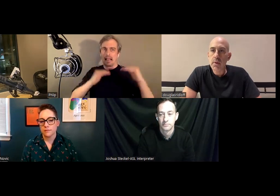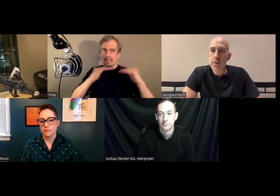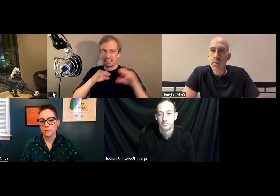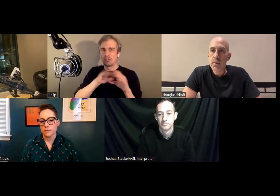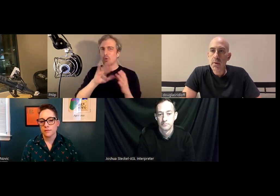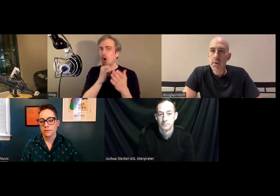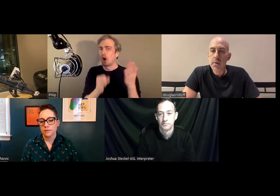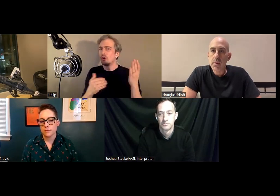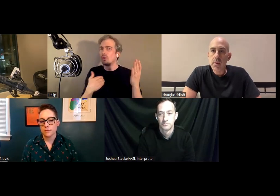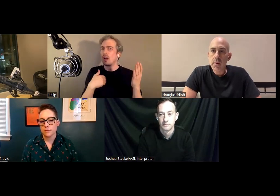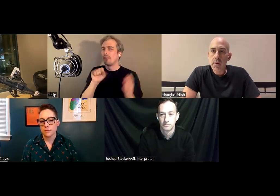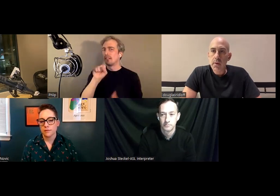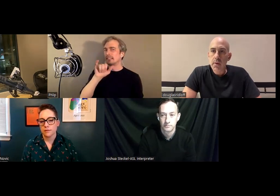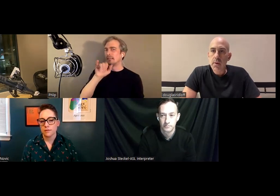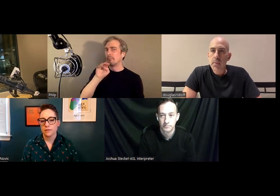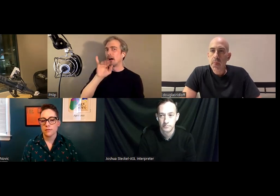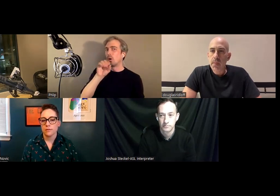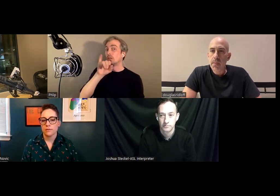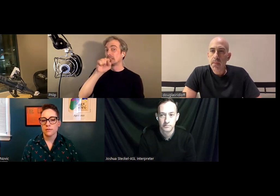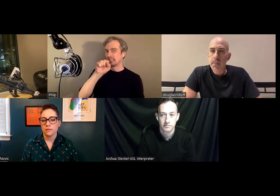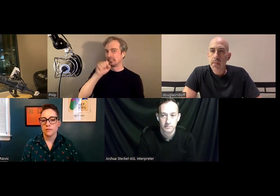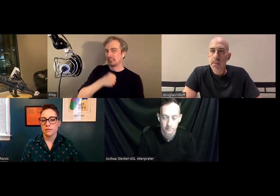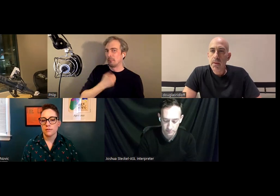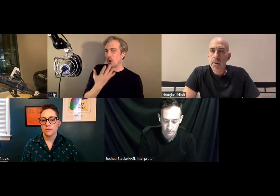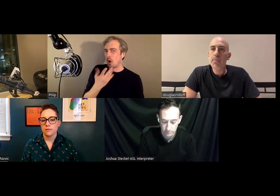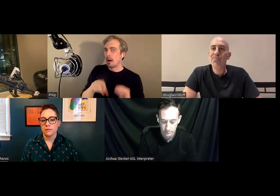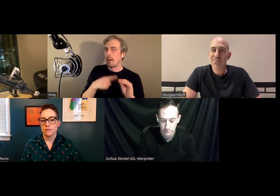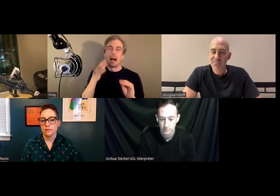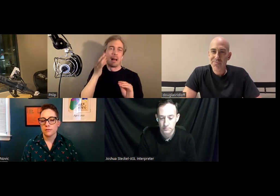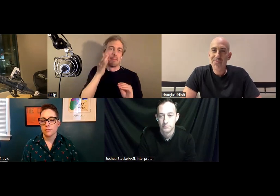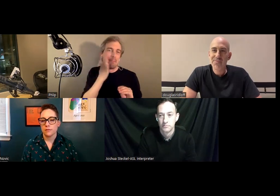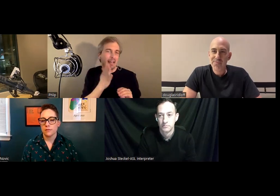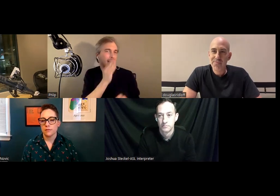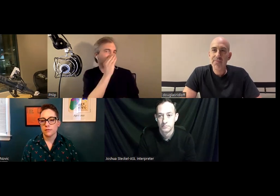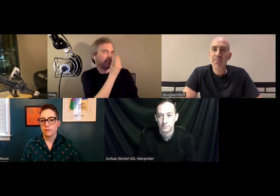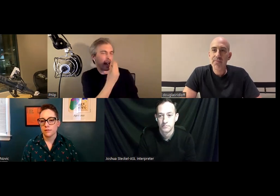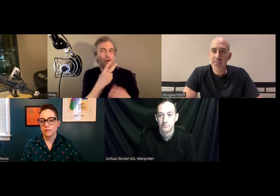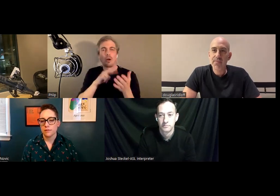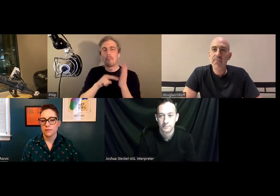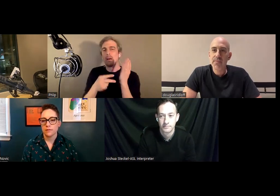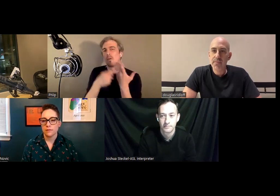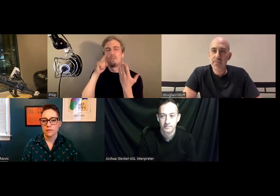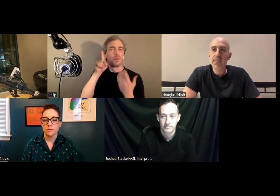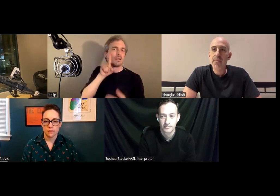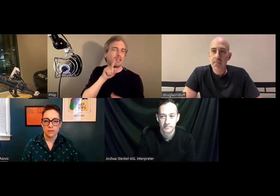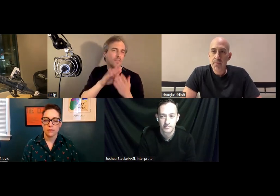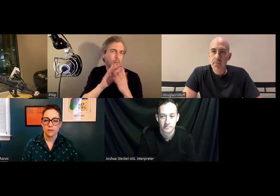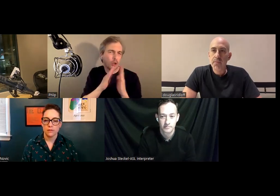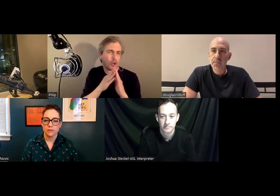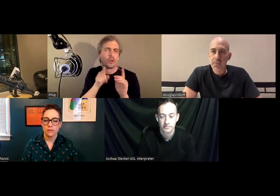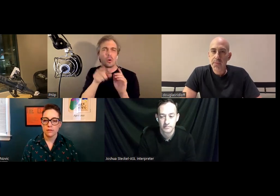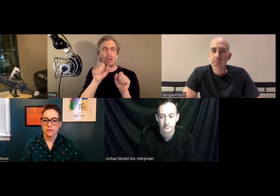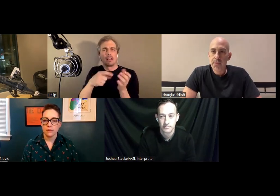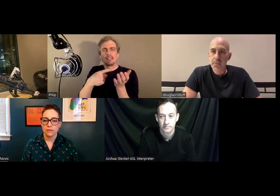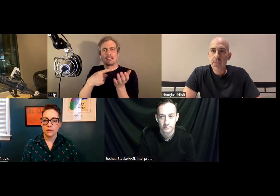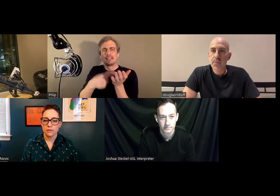the symbiotic nature of bees and flowers, and it's a metaphor for the deaf community. Can you talk more about that delicate balance